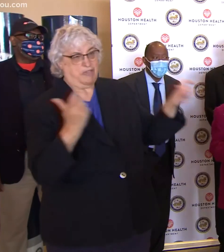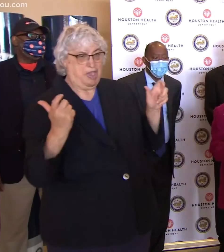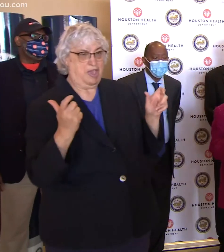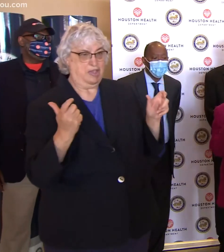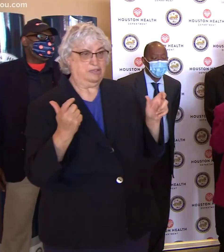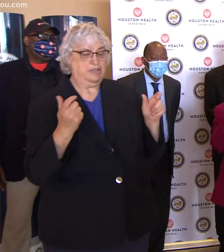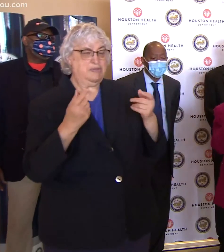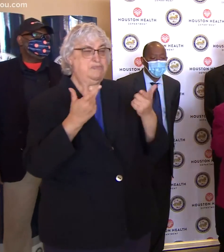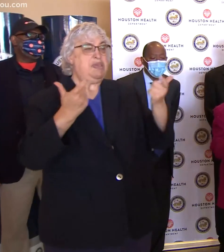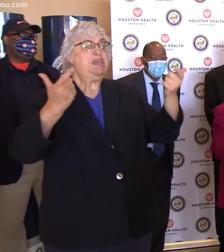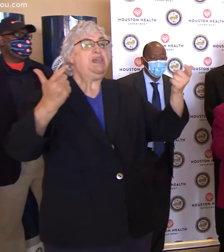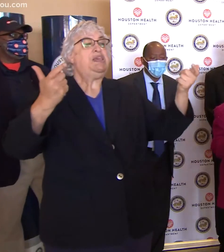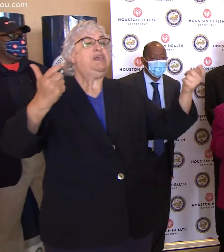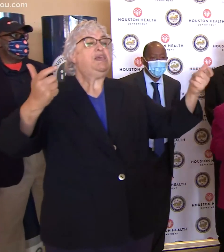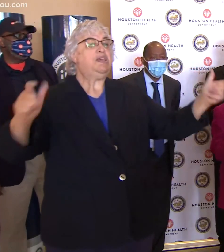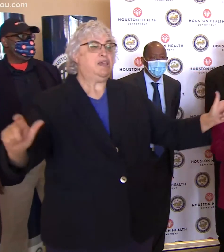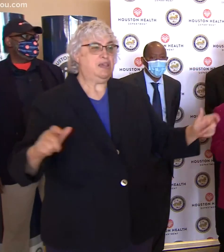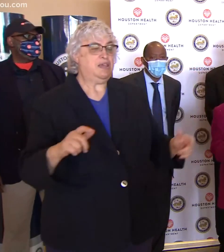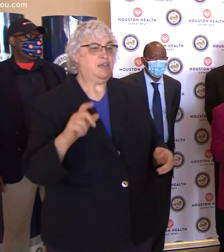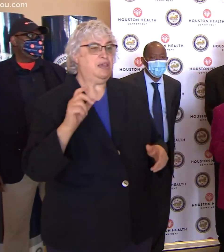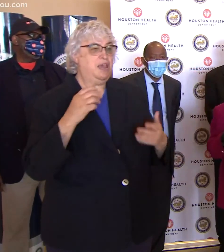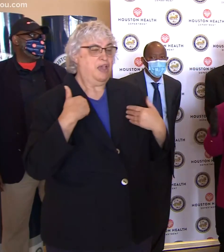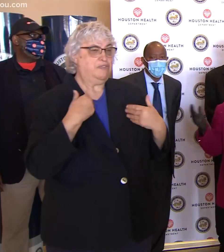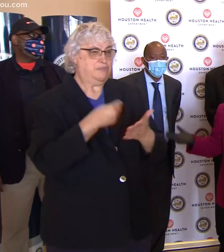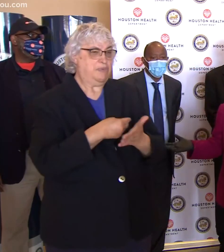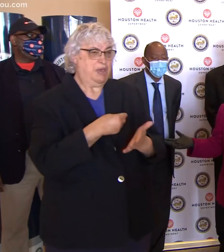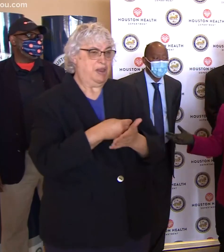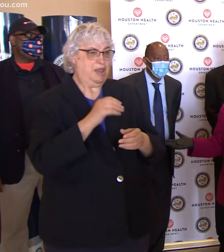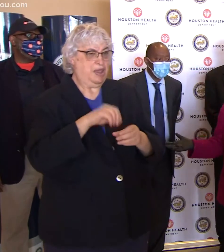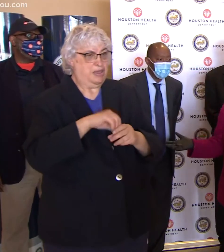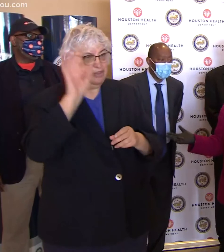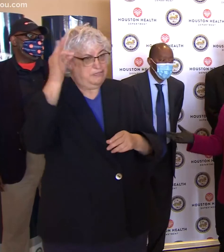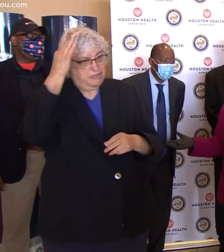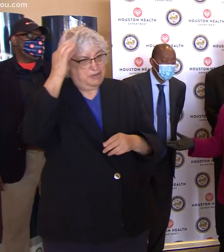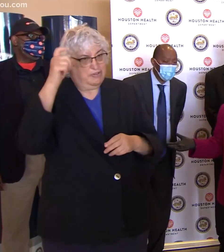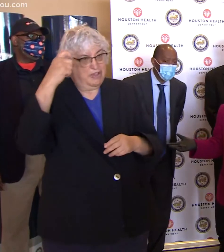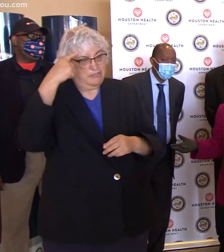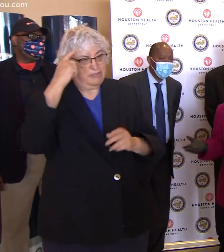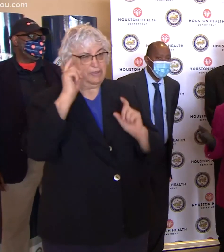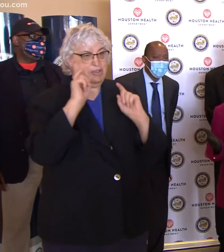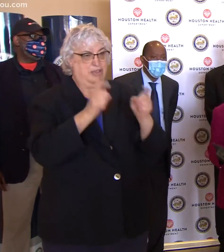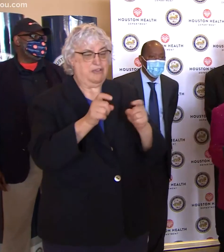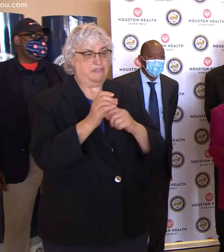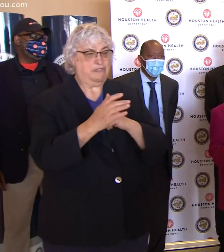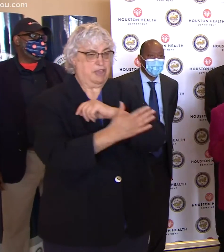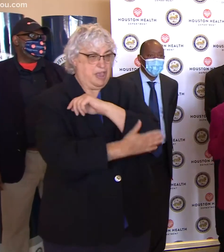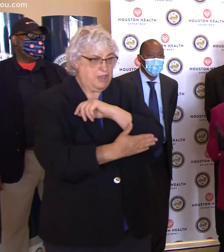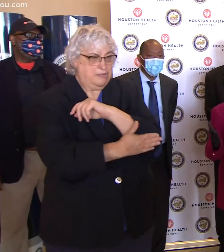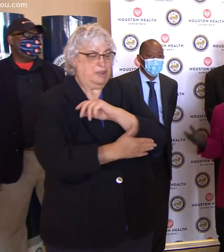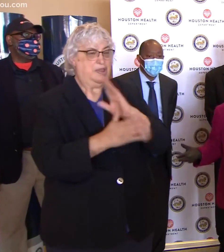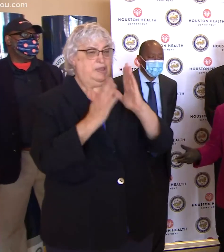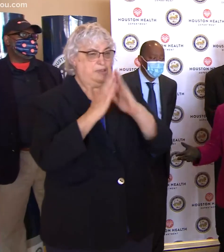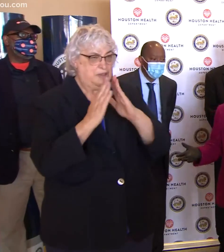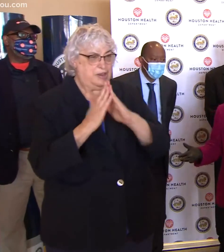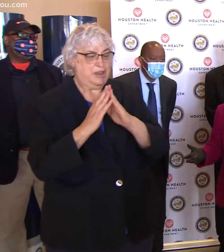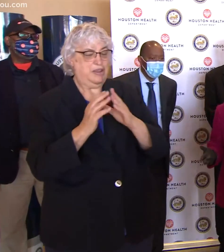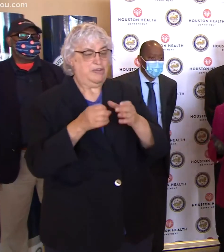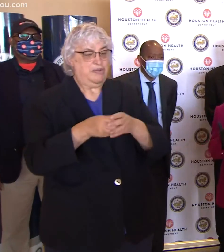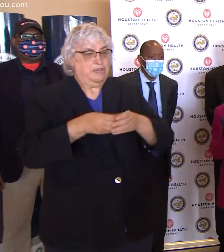way, and there is funding in the federal government to give the cities and counties the ability to expand their